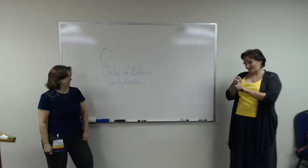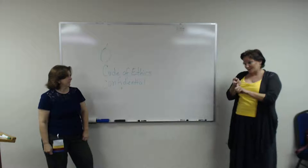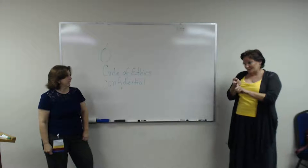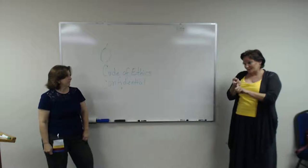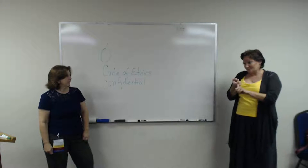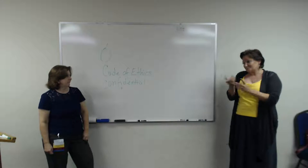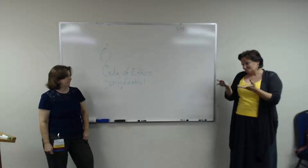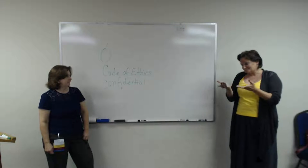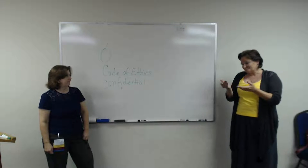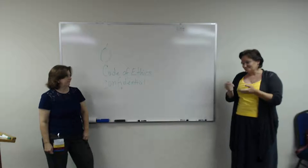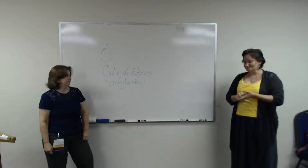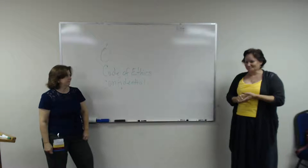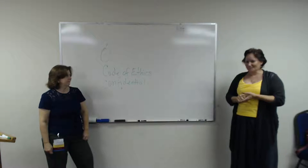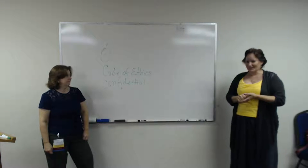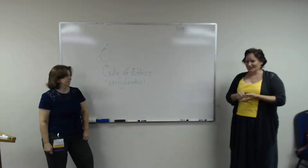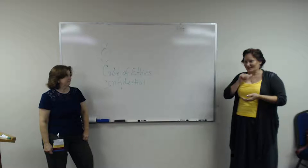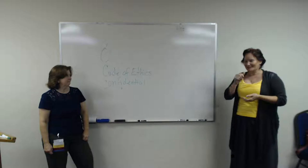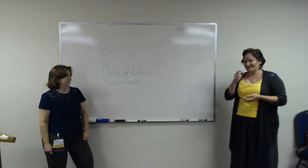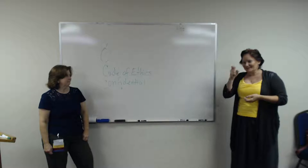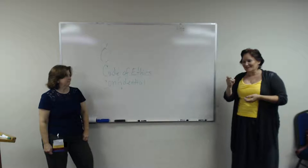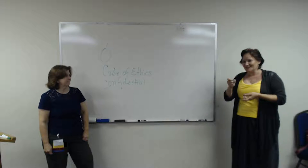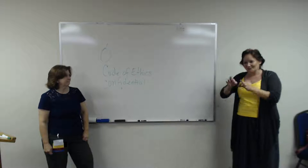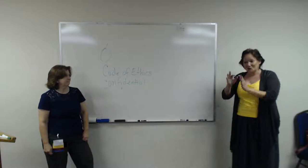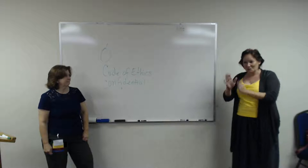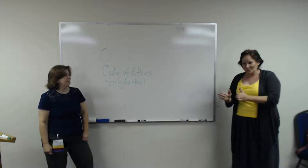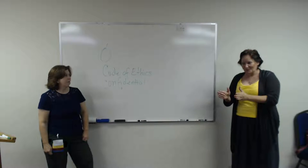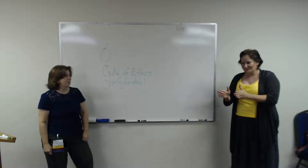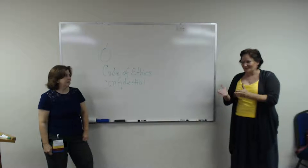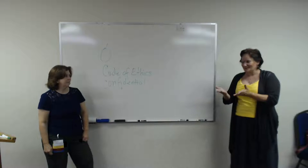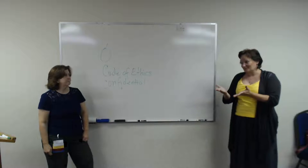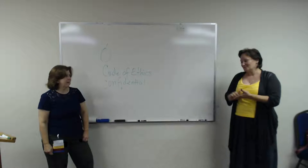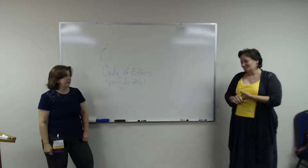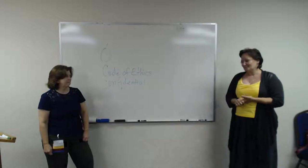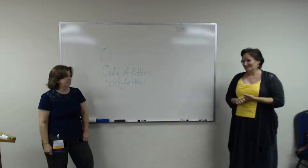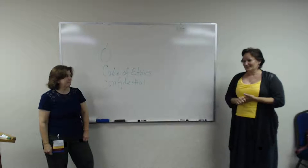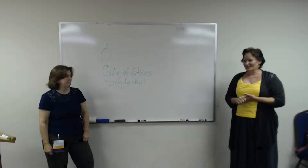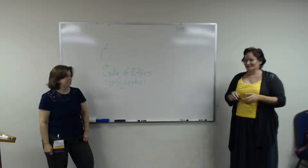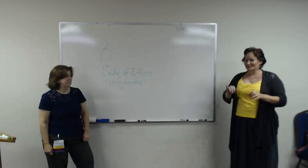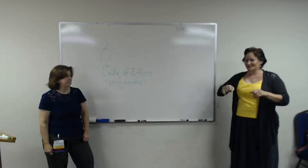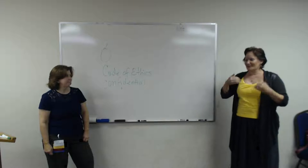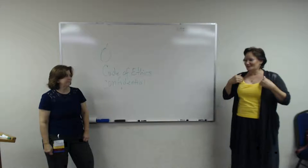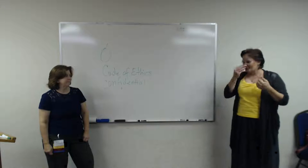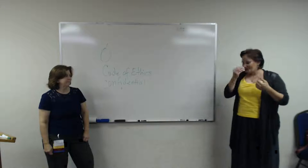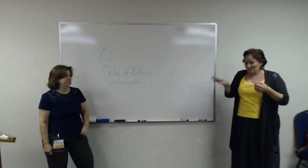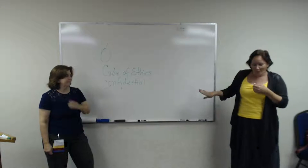friend. I didn't need an interpreter. So I just had to.